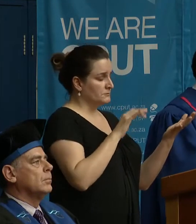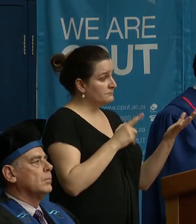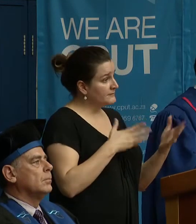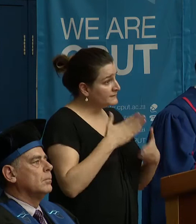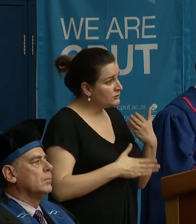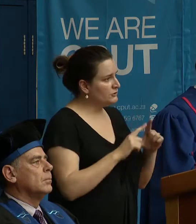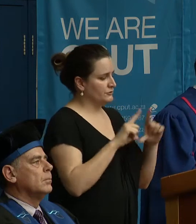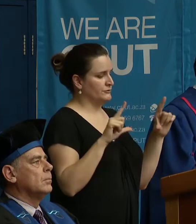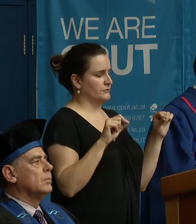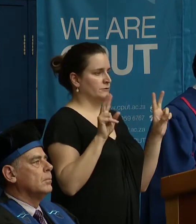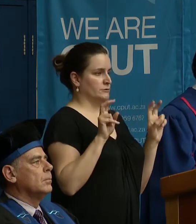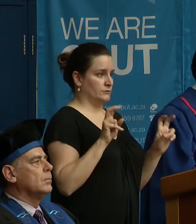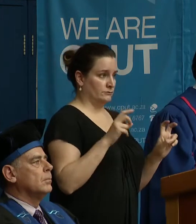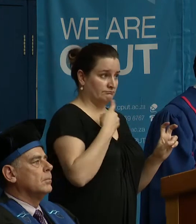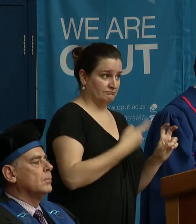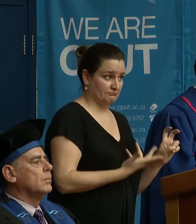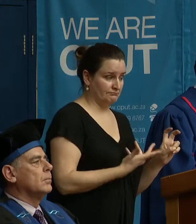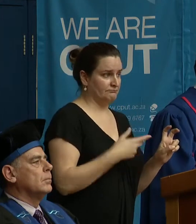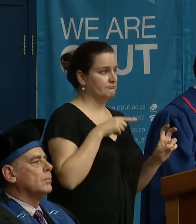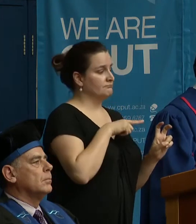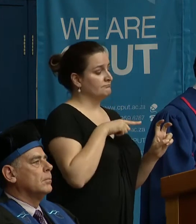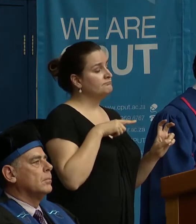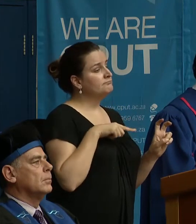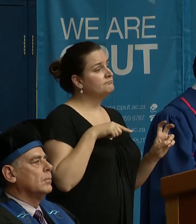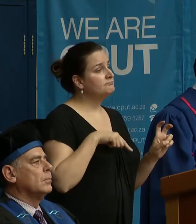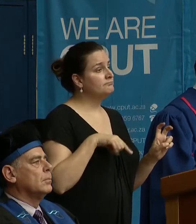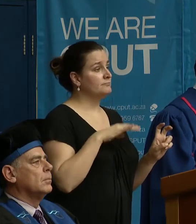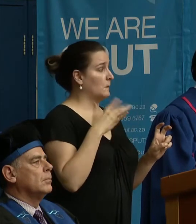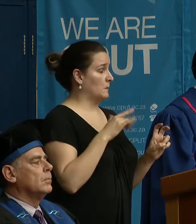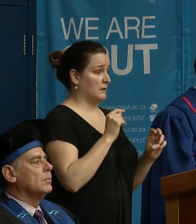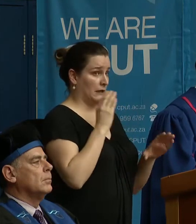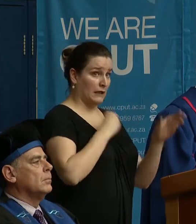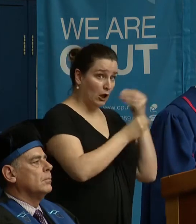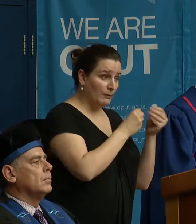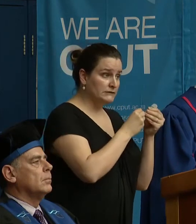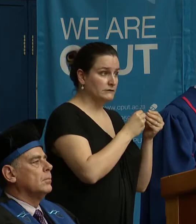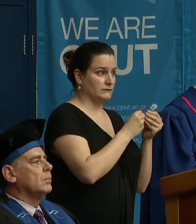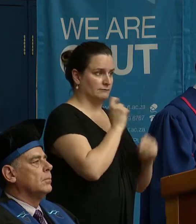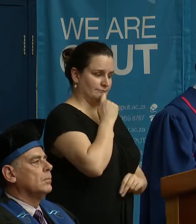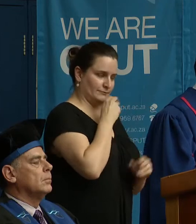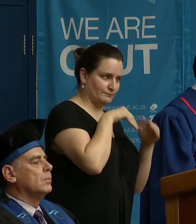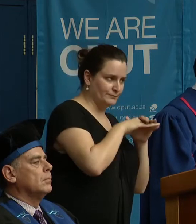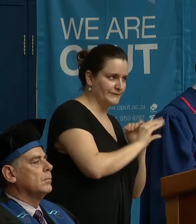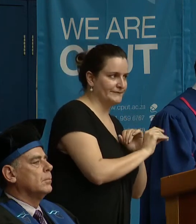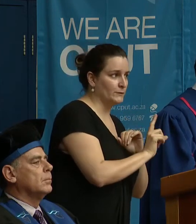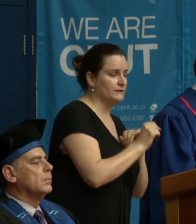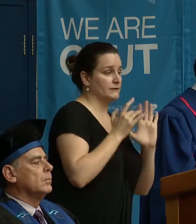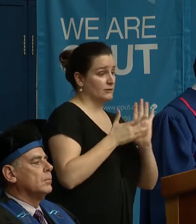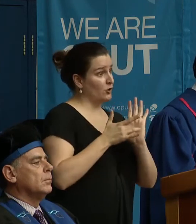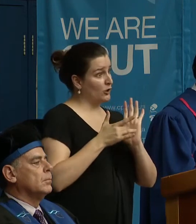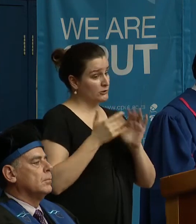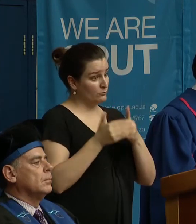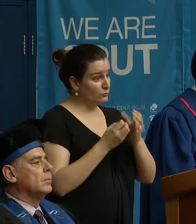quote, where it states that it is one of the dirty secrets of economics. Technology progress does grow